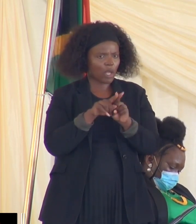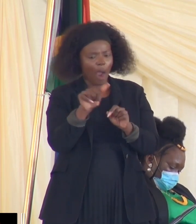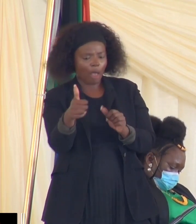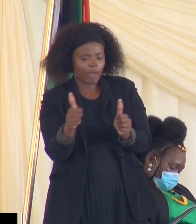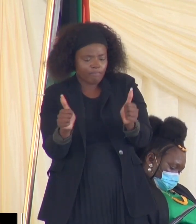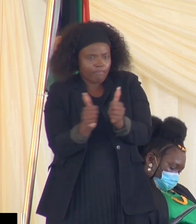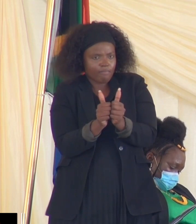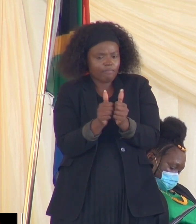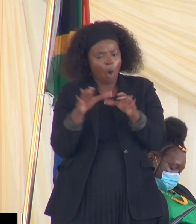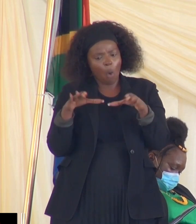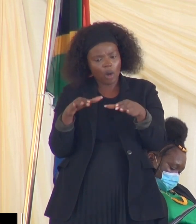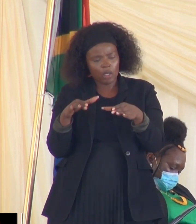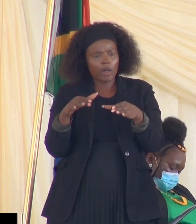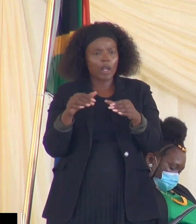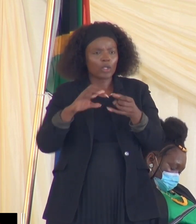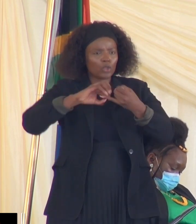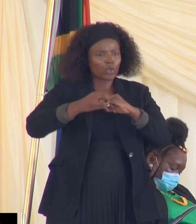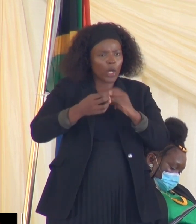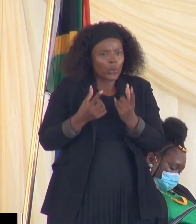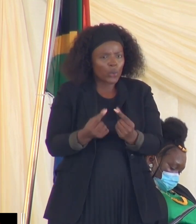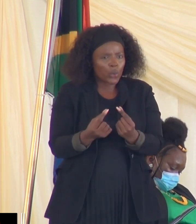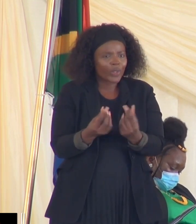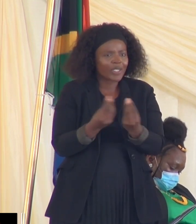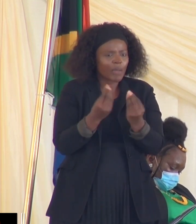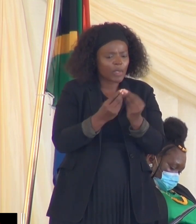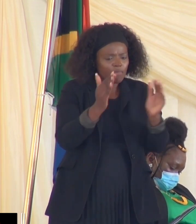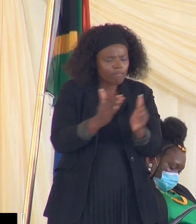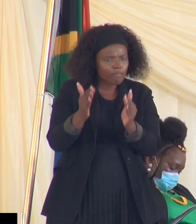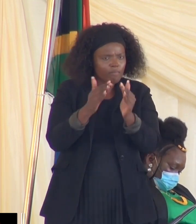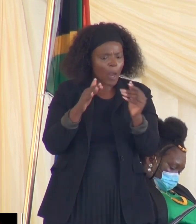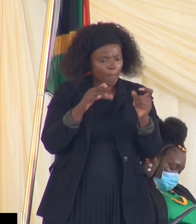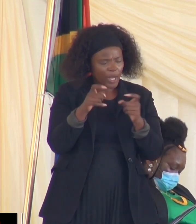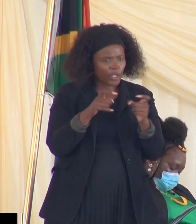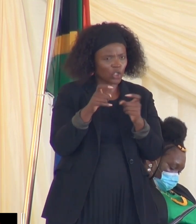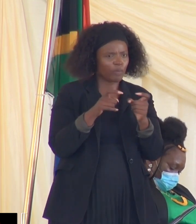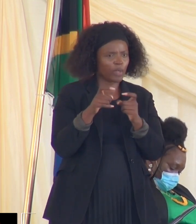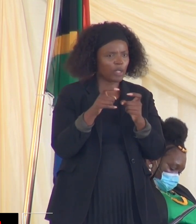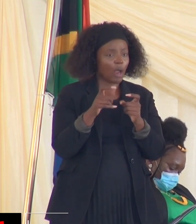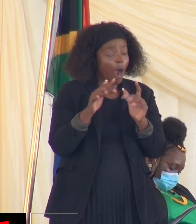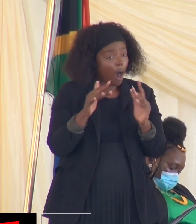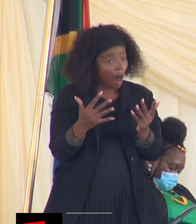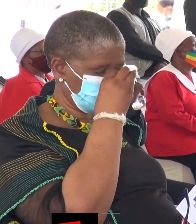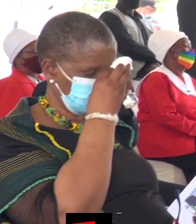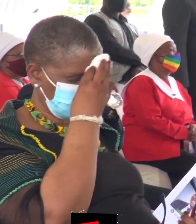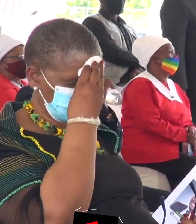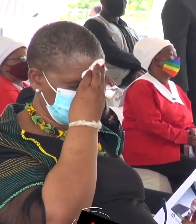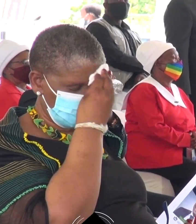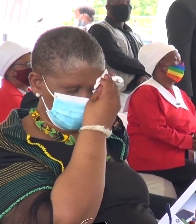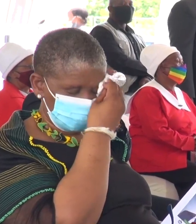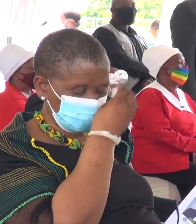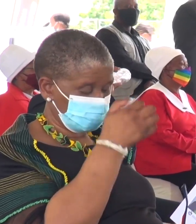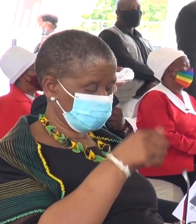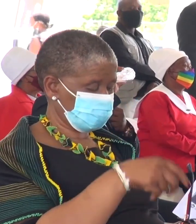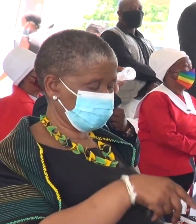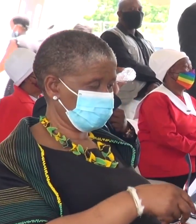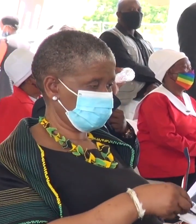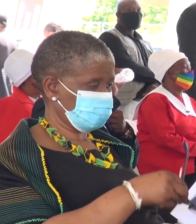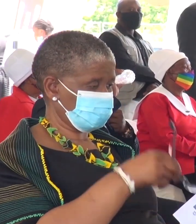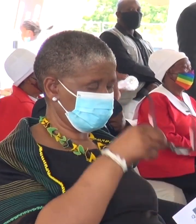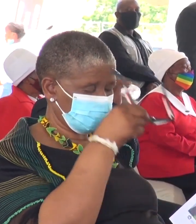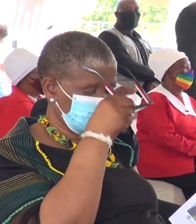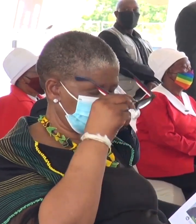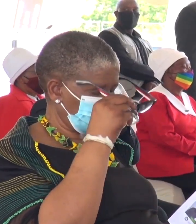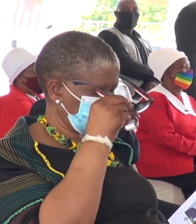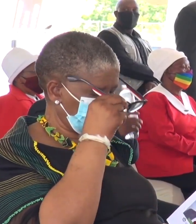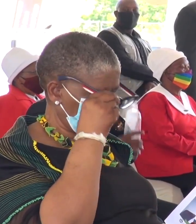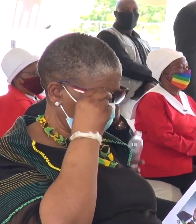alliance and balanced it with the organizational management which saw effective running of